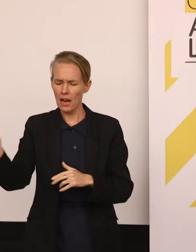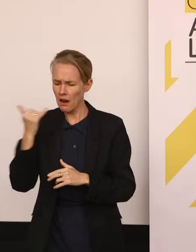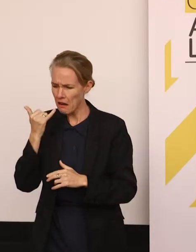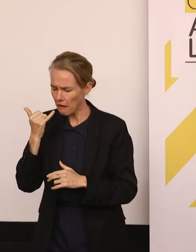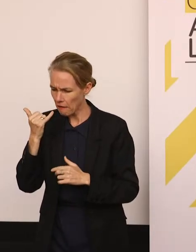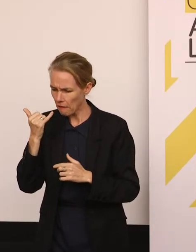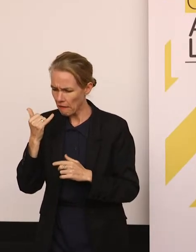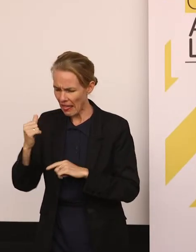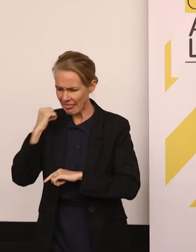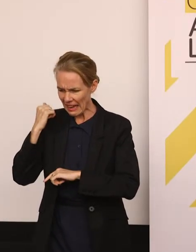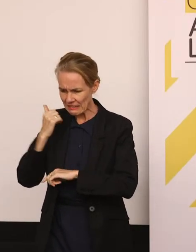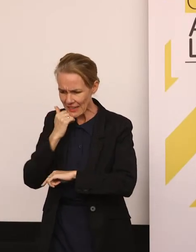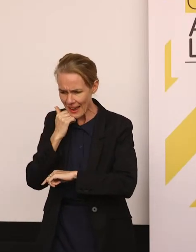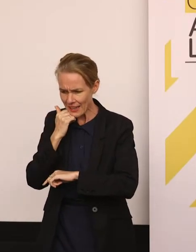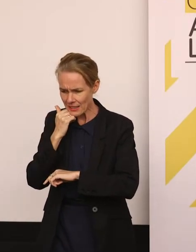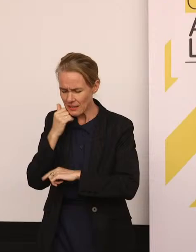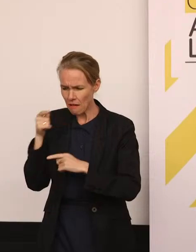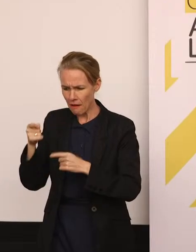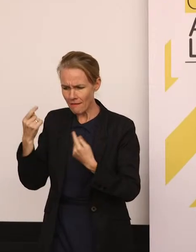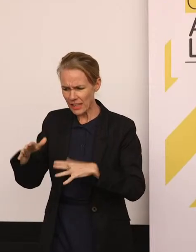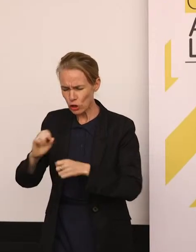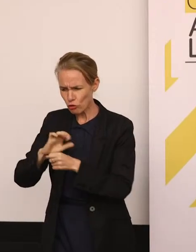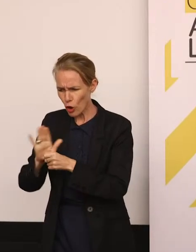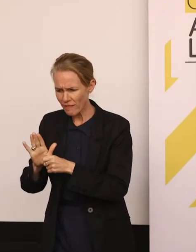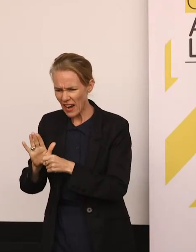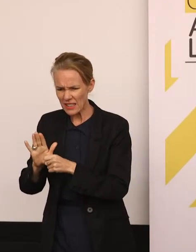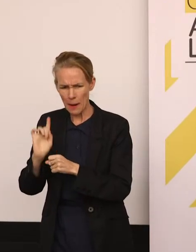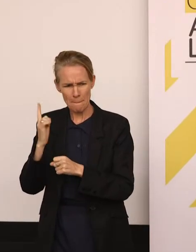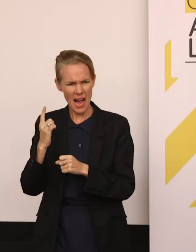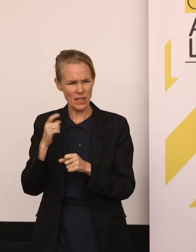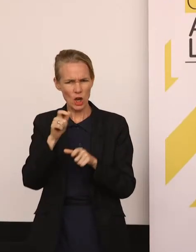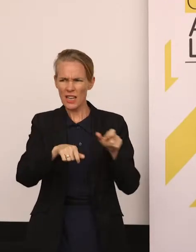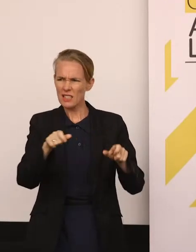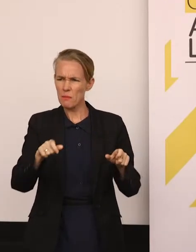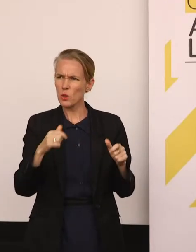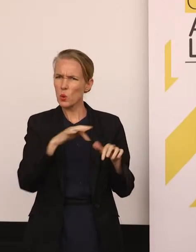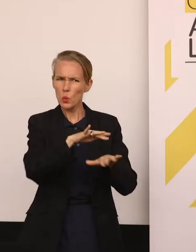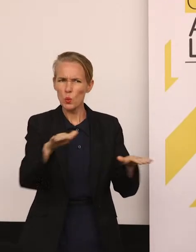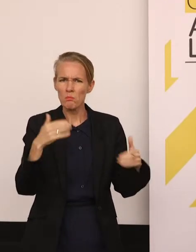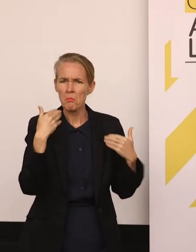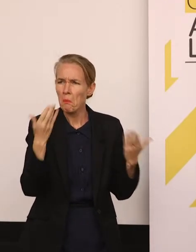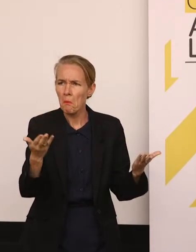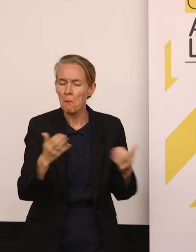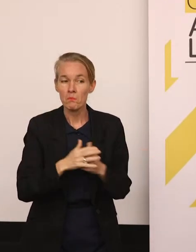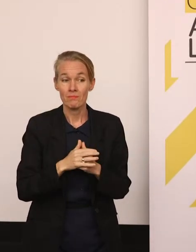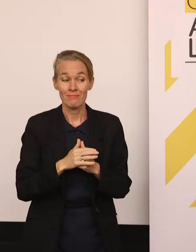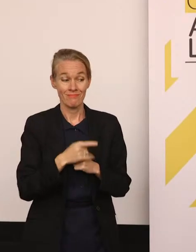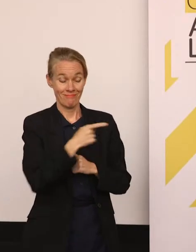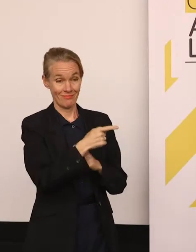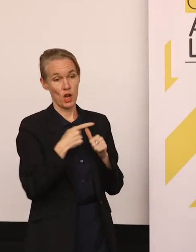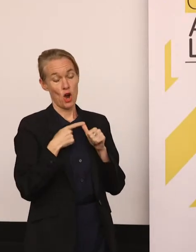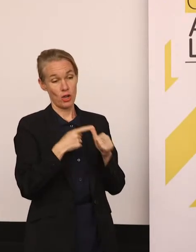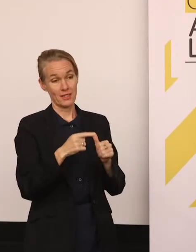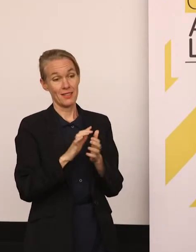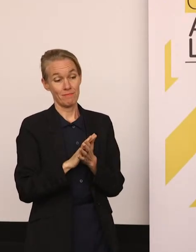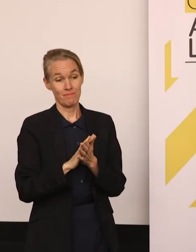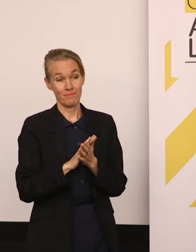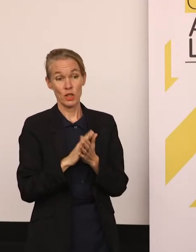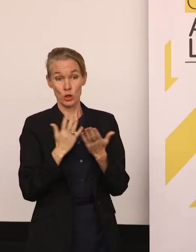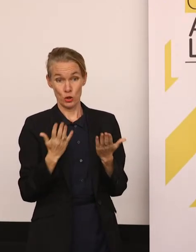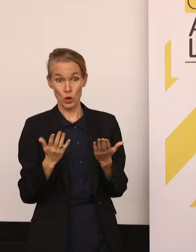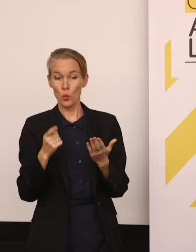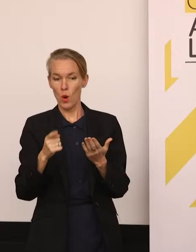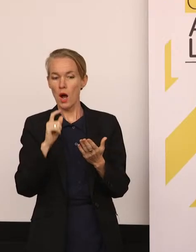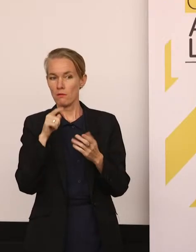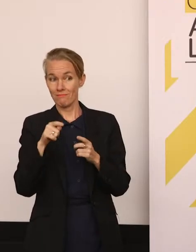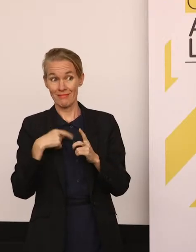a very detailed interview with the individual who's the case, and they will say at 10 o'clock on